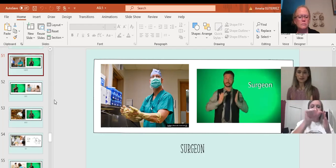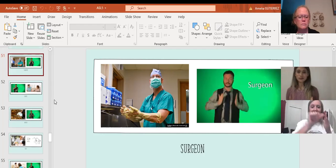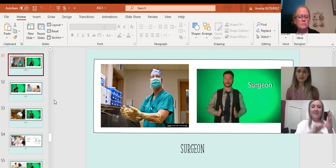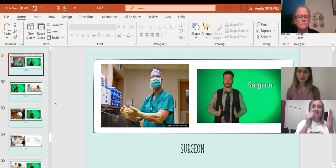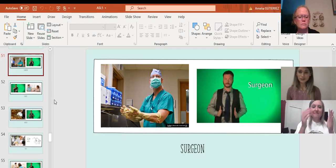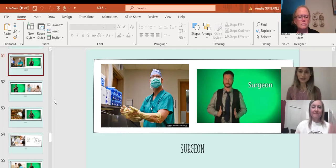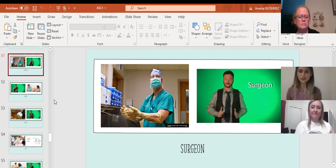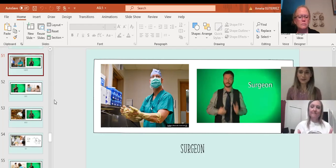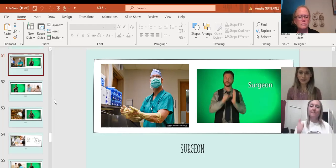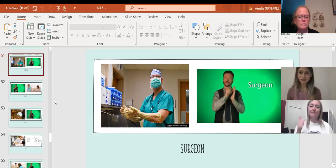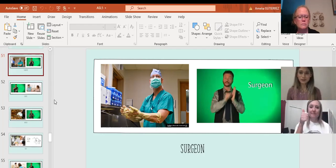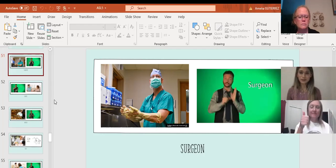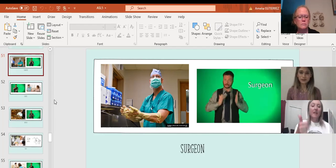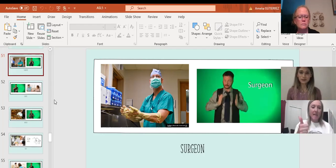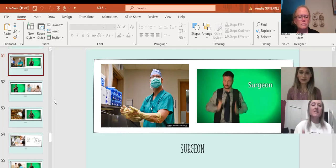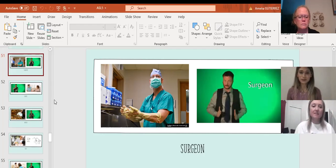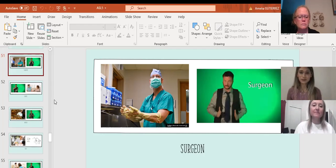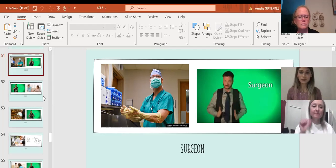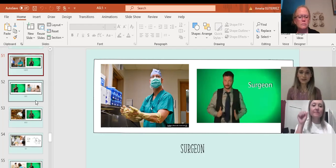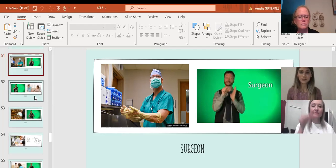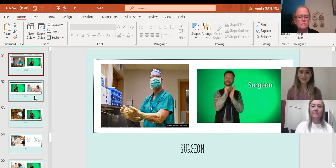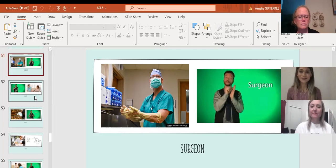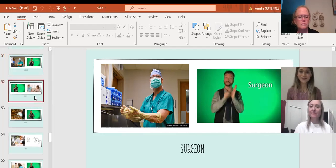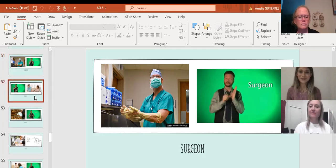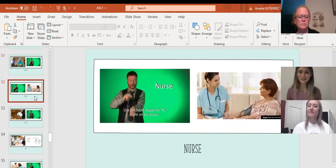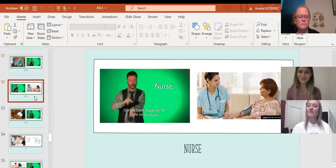Yeah. Does that make sense? Okay, good.